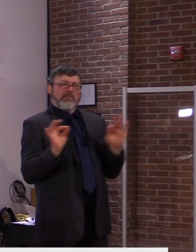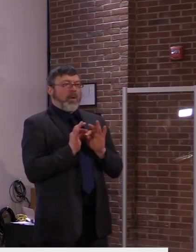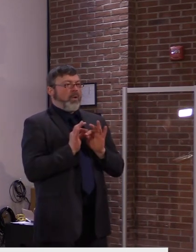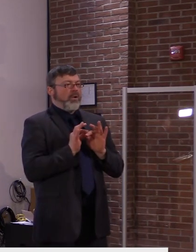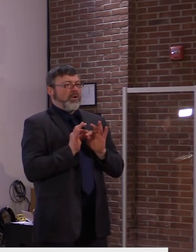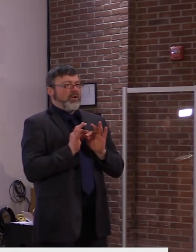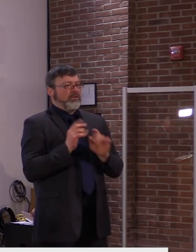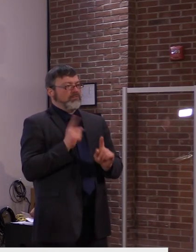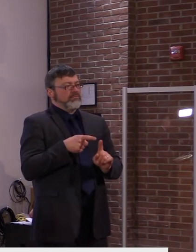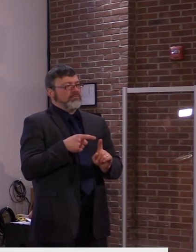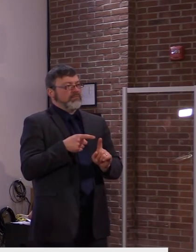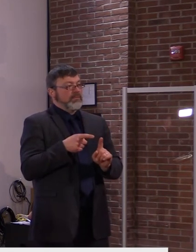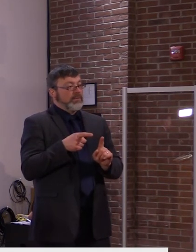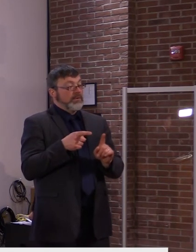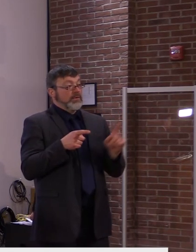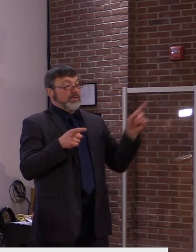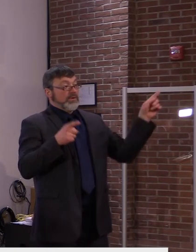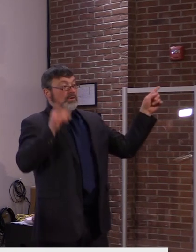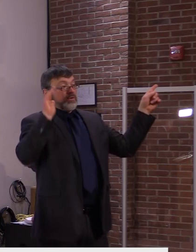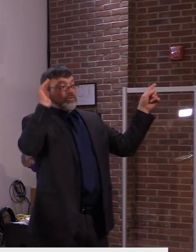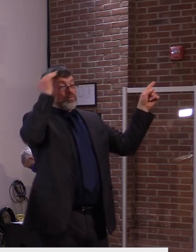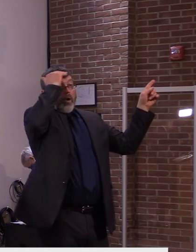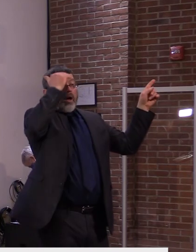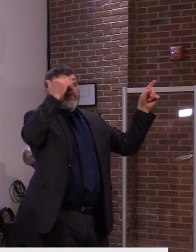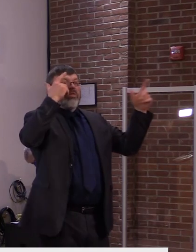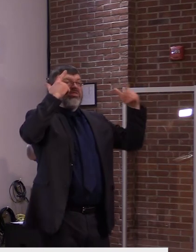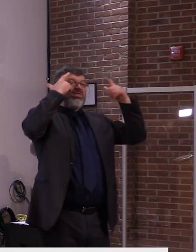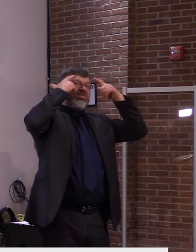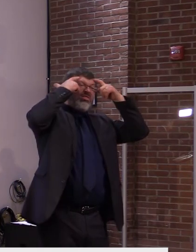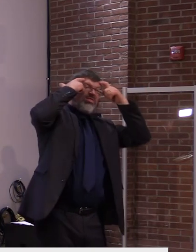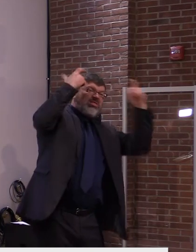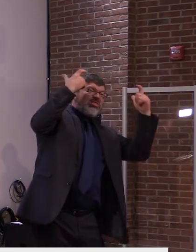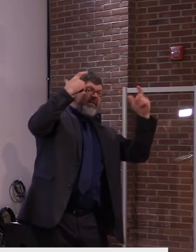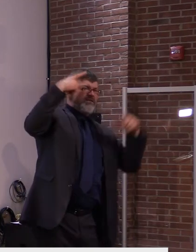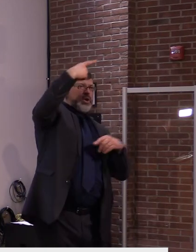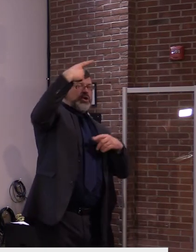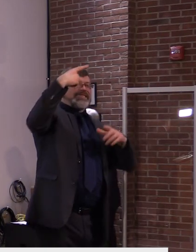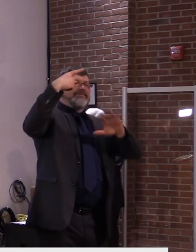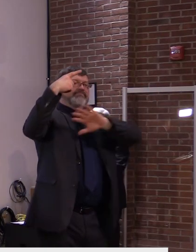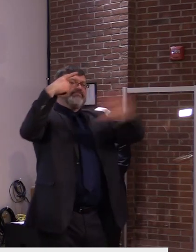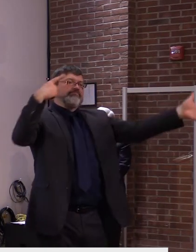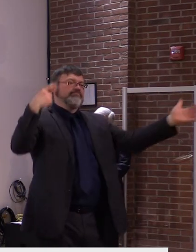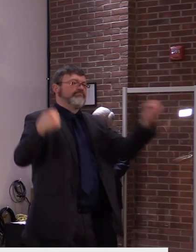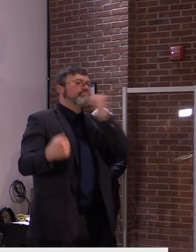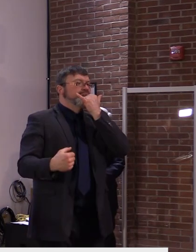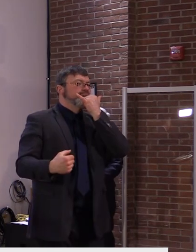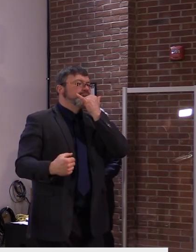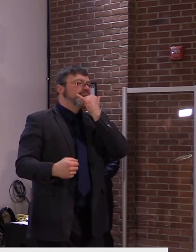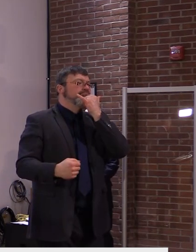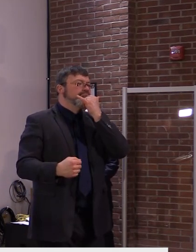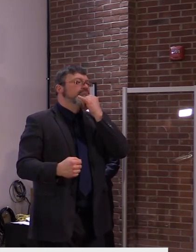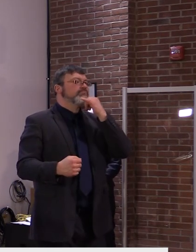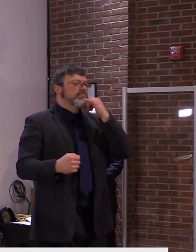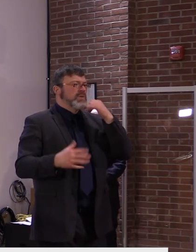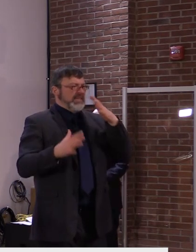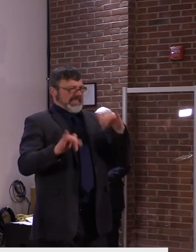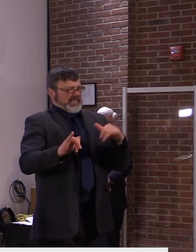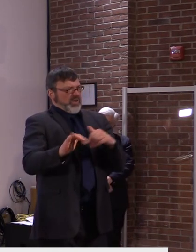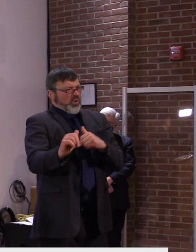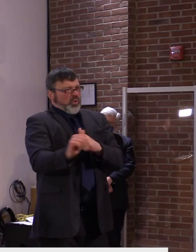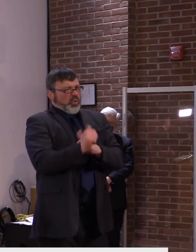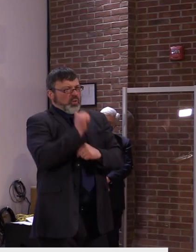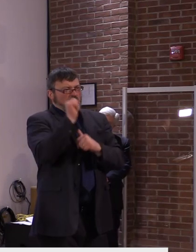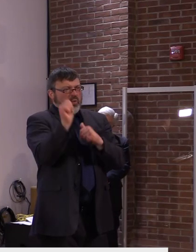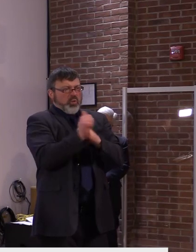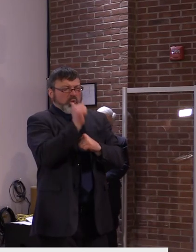himself before the country. And I think that that is dangerous to our way of life, our Constitution, our